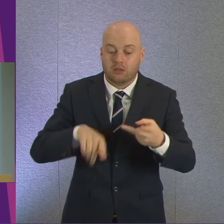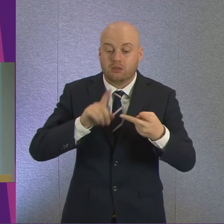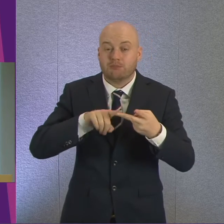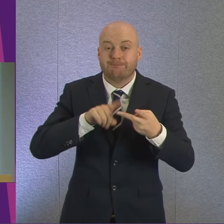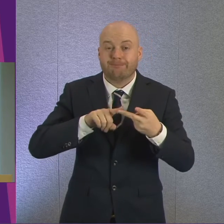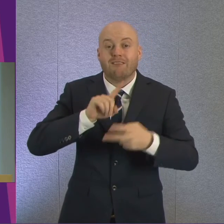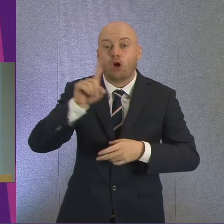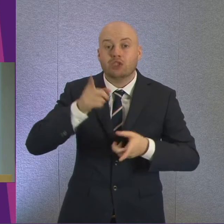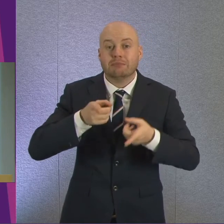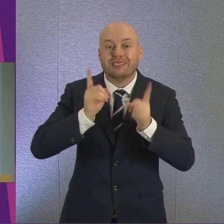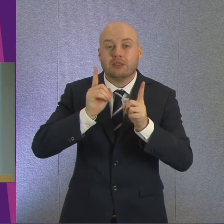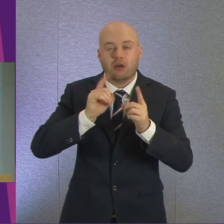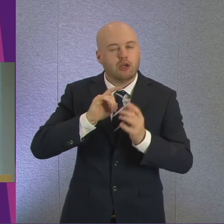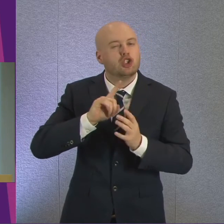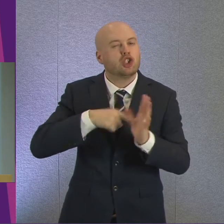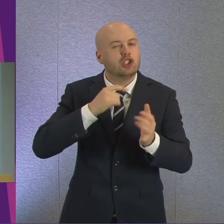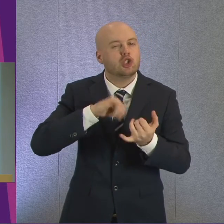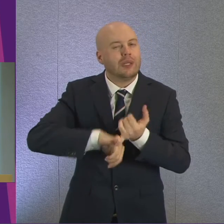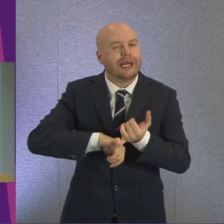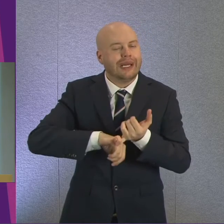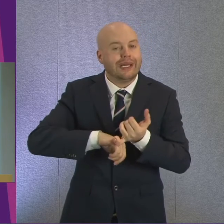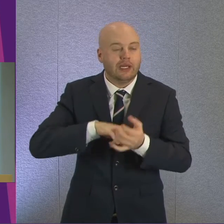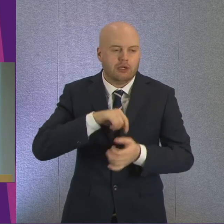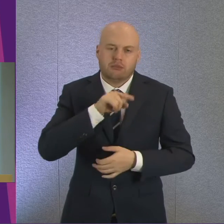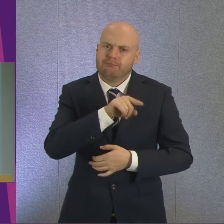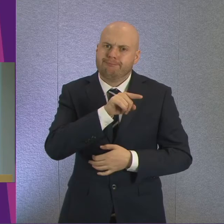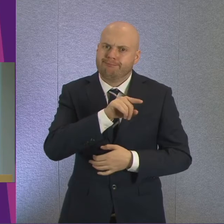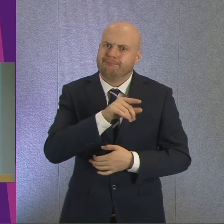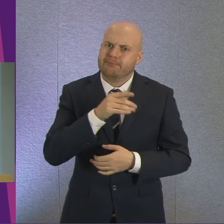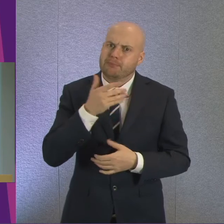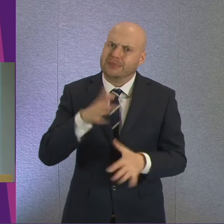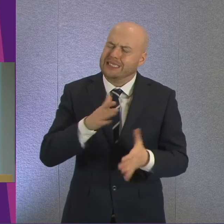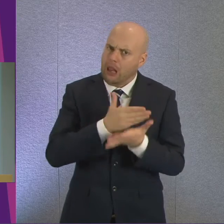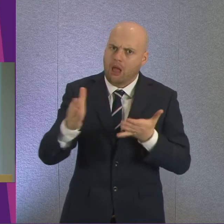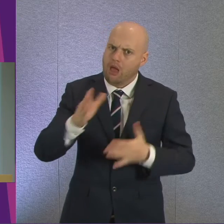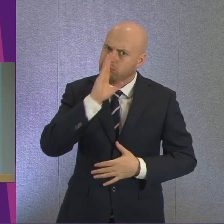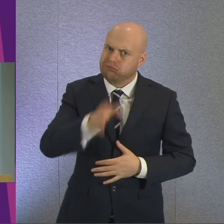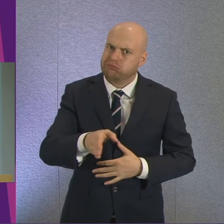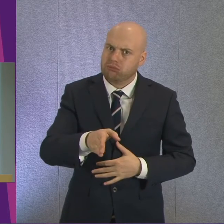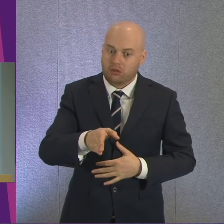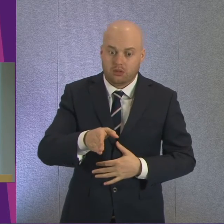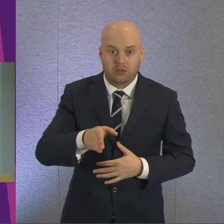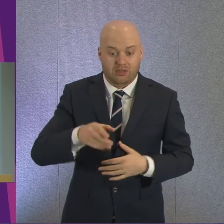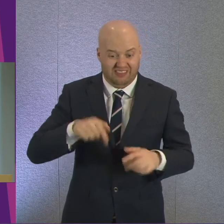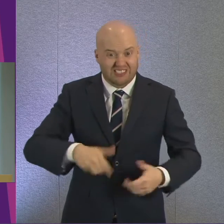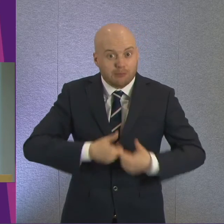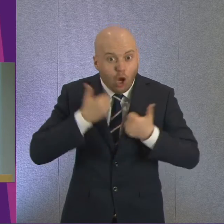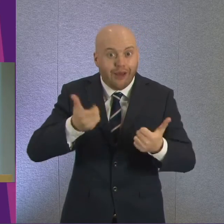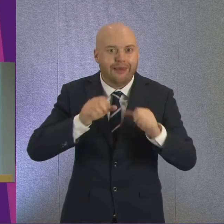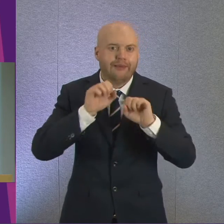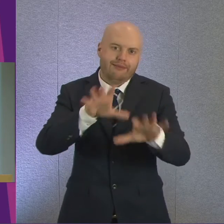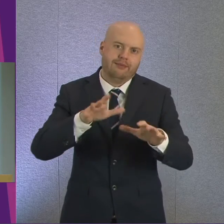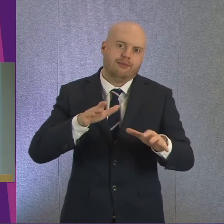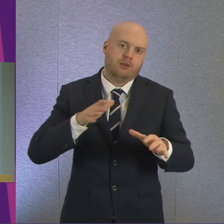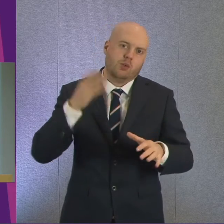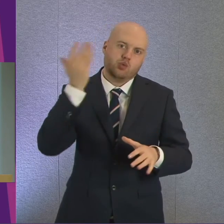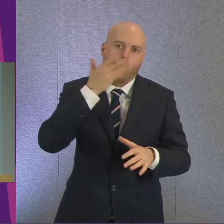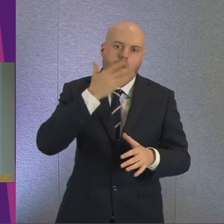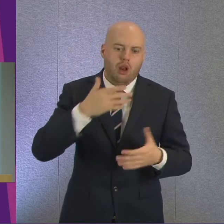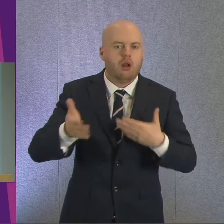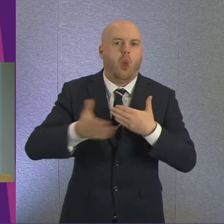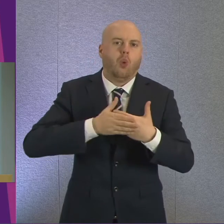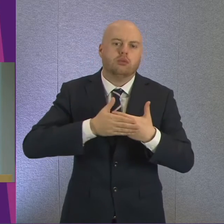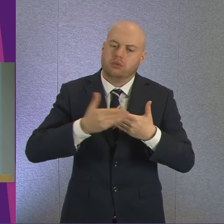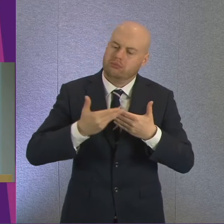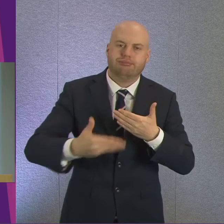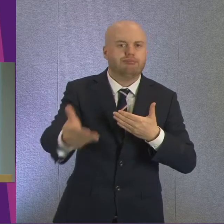this morning was absolutely clear that schools are closed for the foreseeable future, and that the decision to reopen schools will be